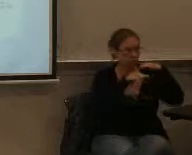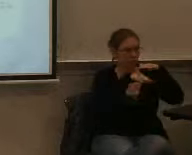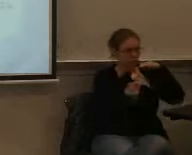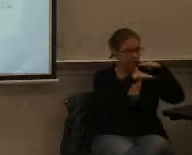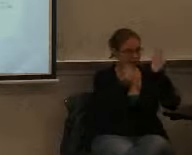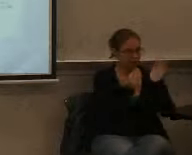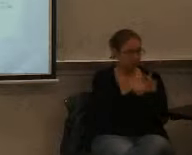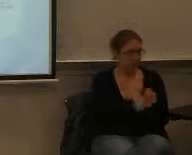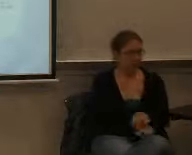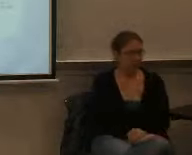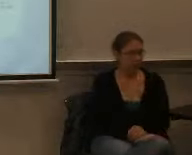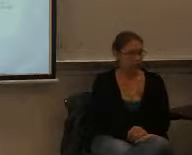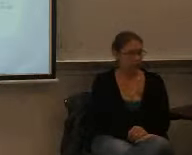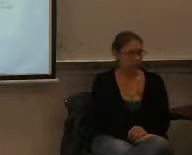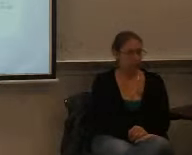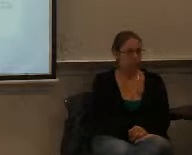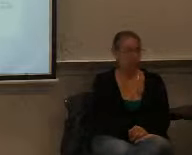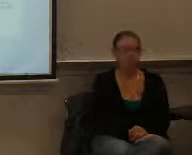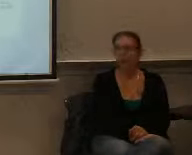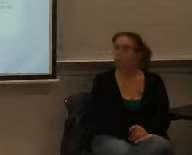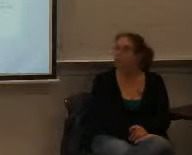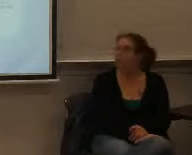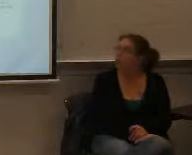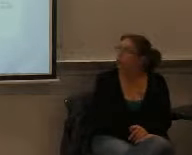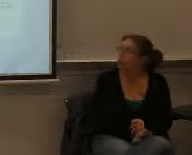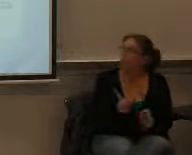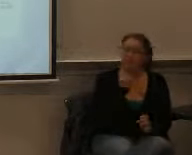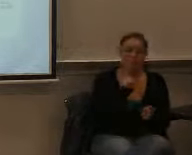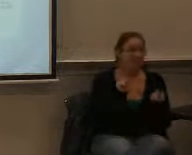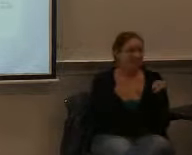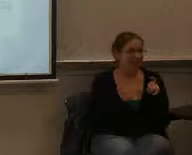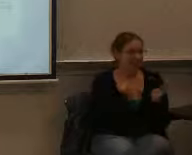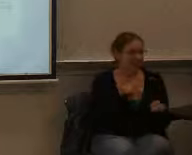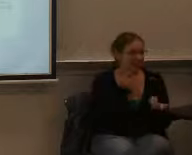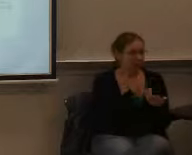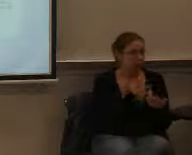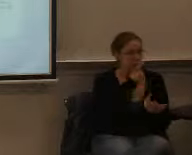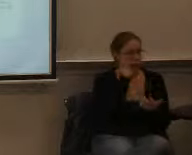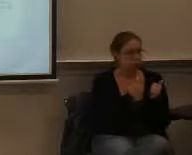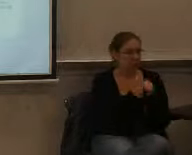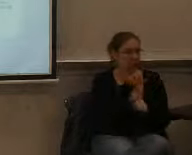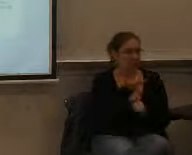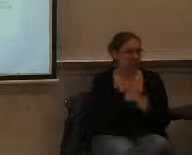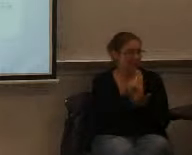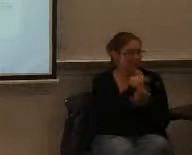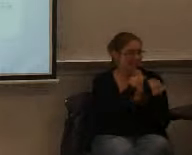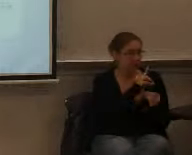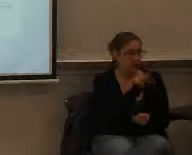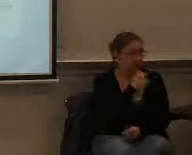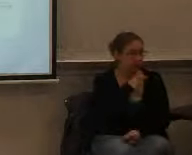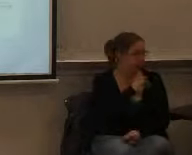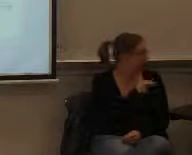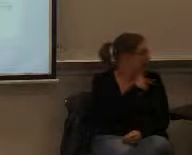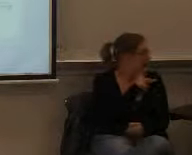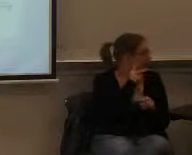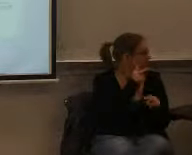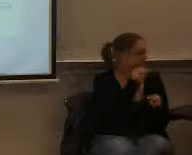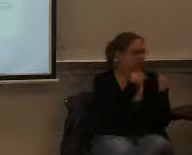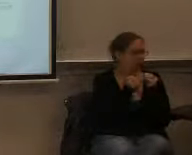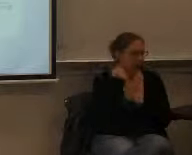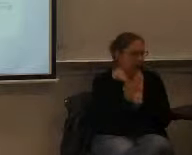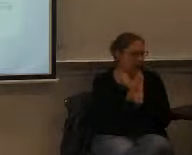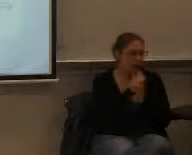there. And this is an adaptation because most of the things that eat zooplankton are sight feeders. Most of these